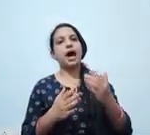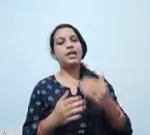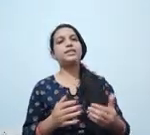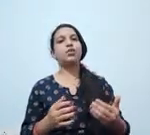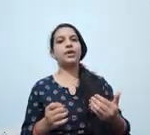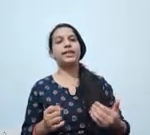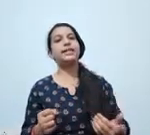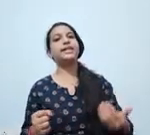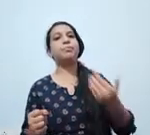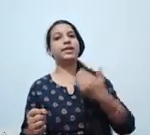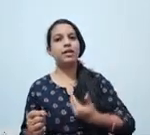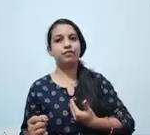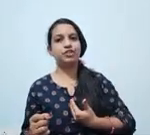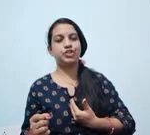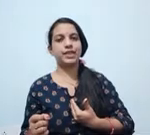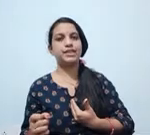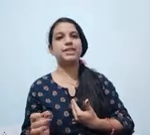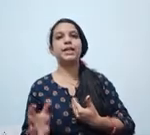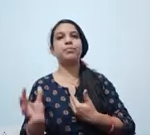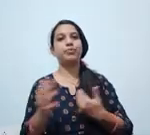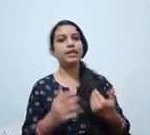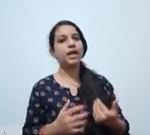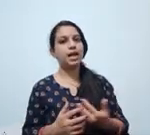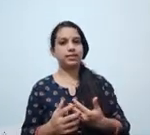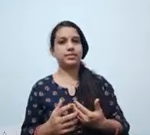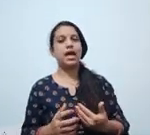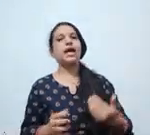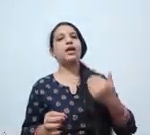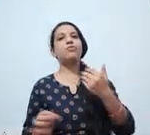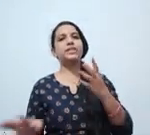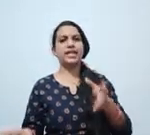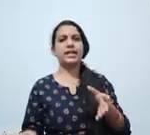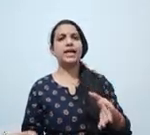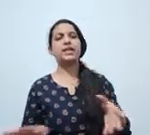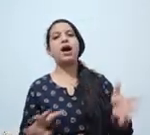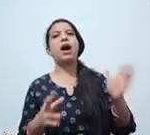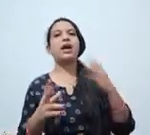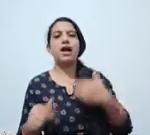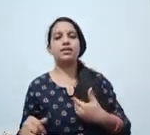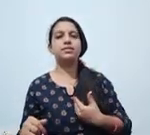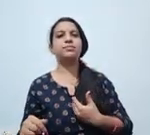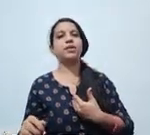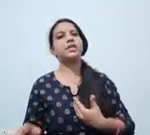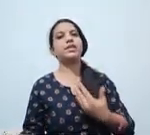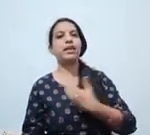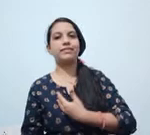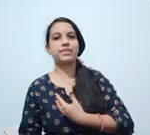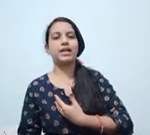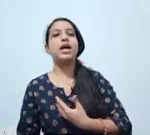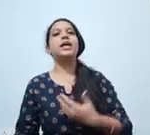is located in the middle of the chest in between the lungs. Now we say that our heart is present in the left side. We